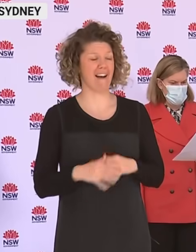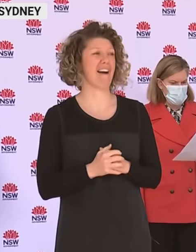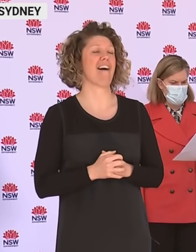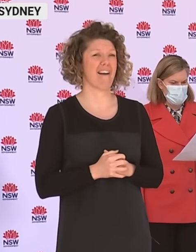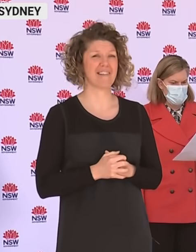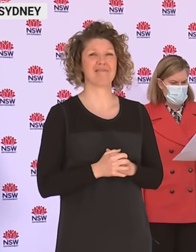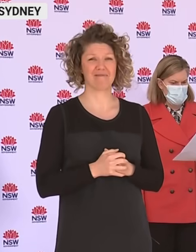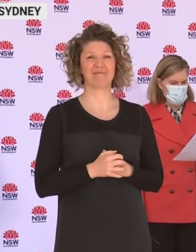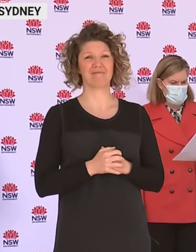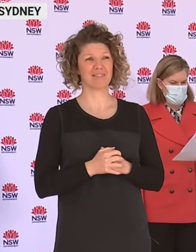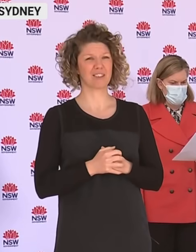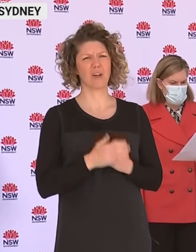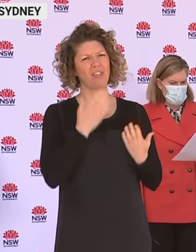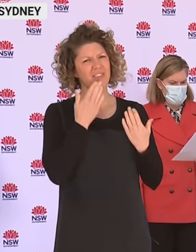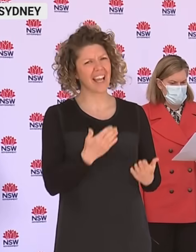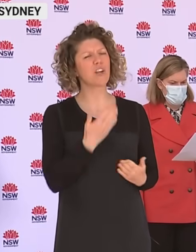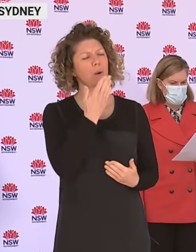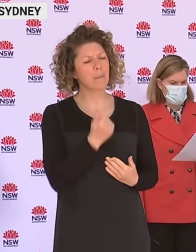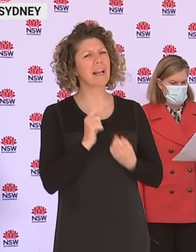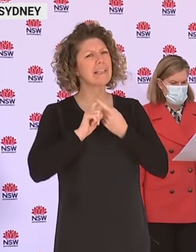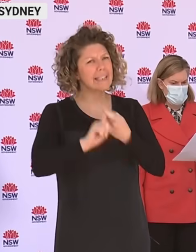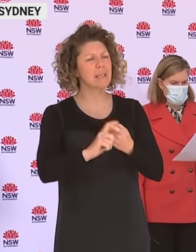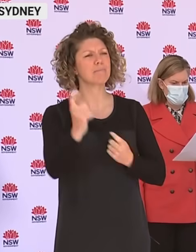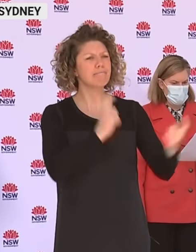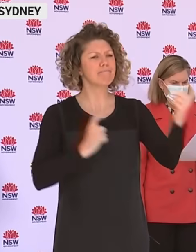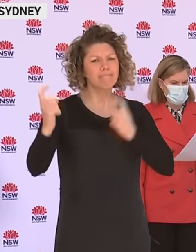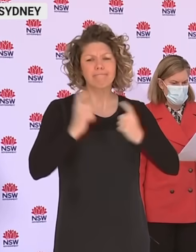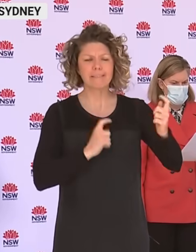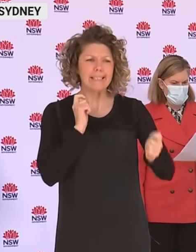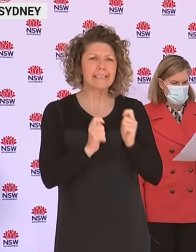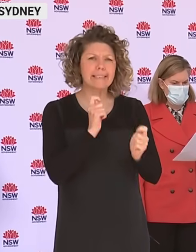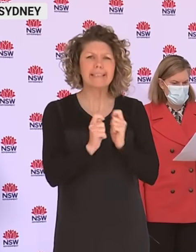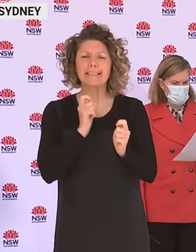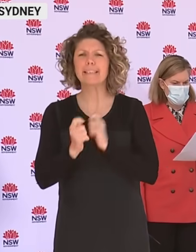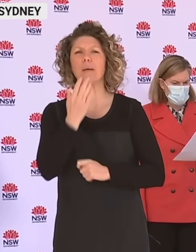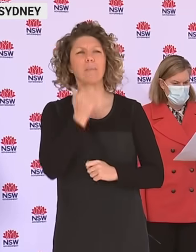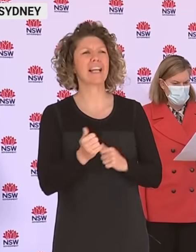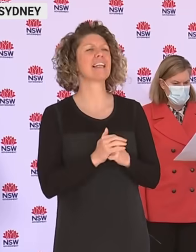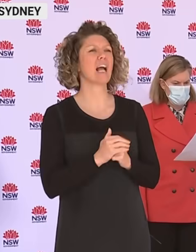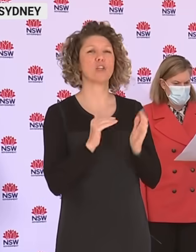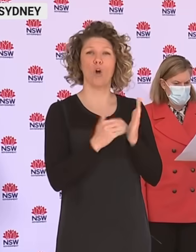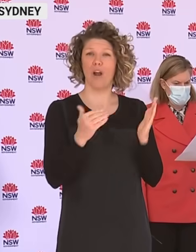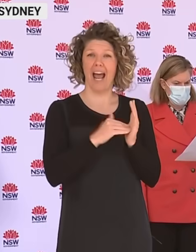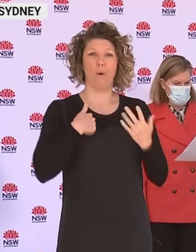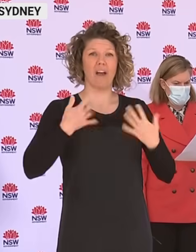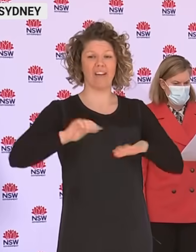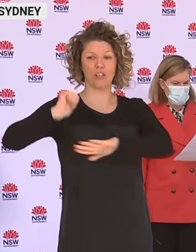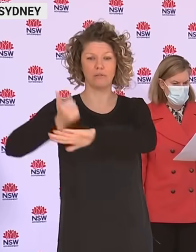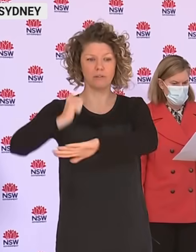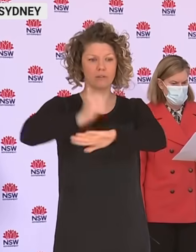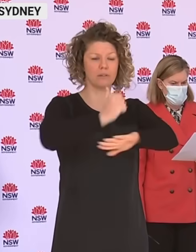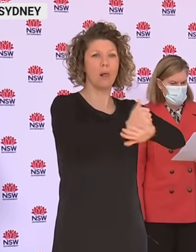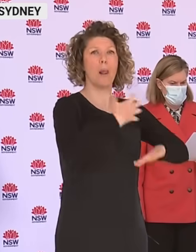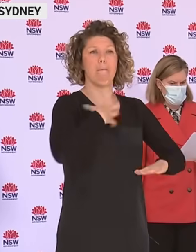77,500 people came forward, and we need to do more of that. As you know, we've increased our testing capacity throughout the Greater Sydney area,